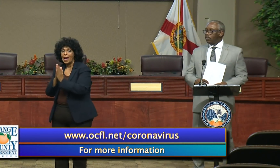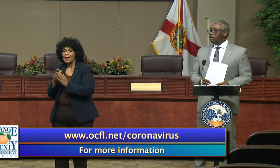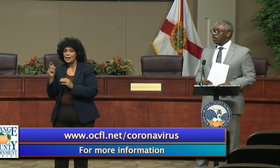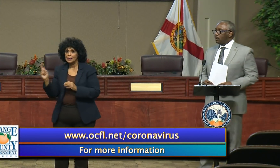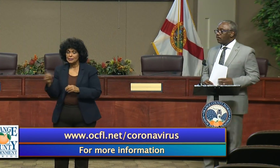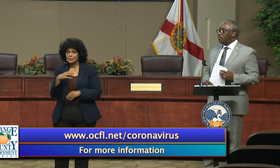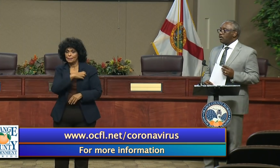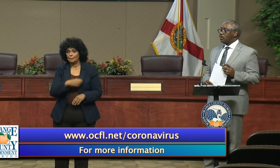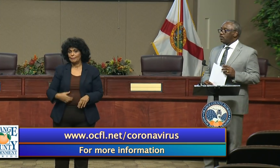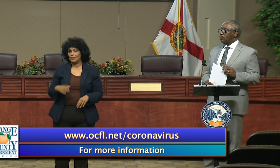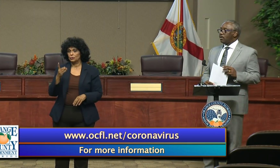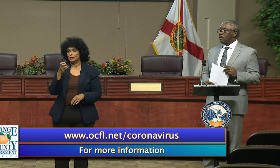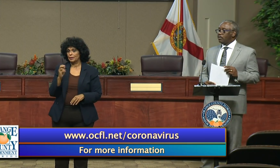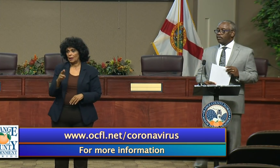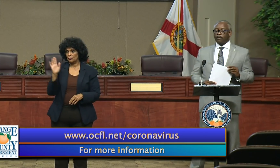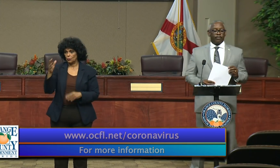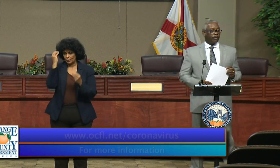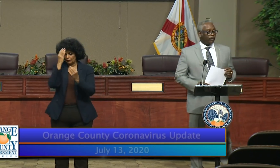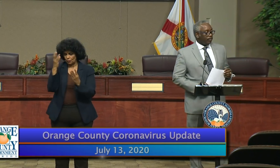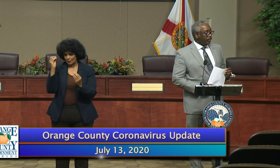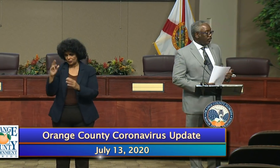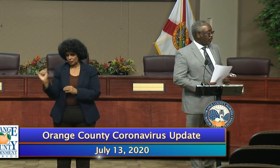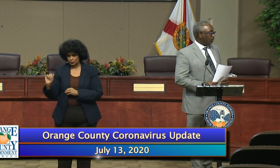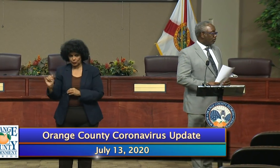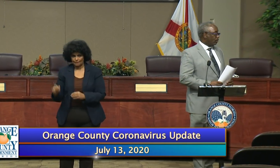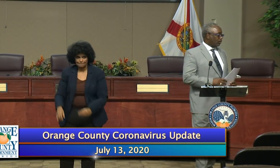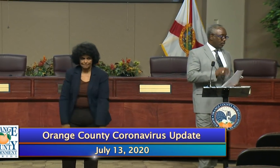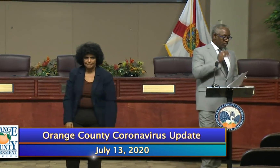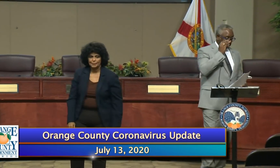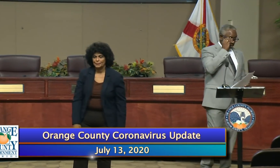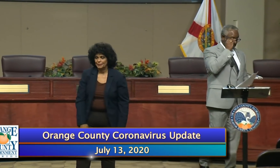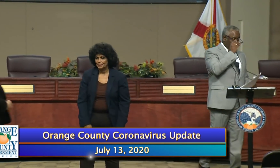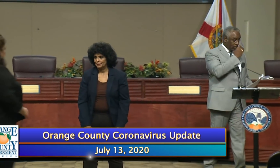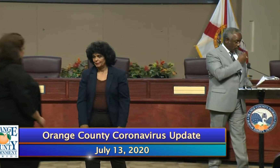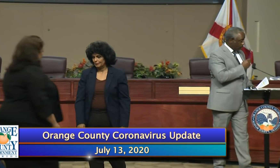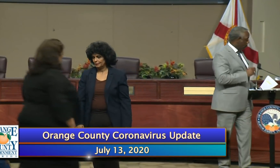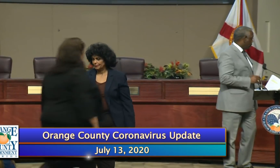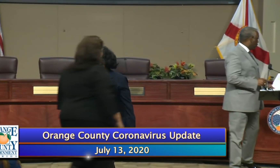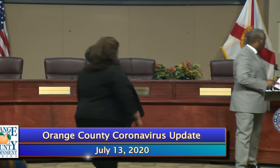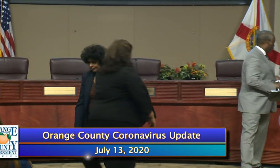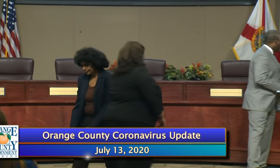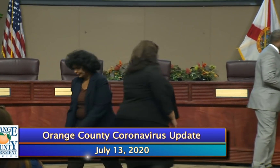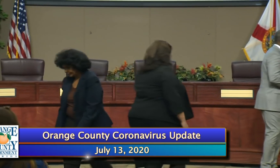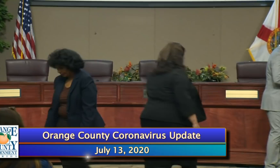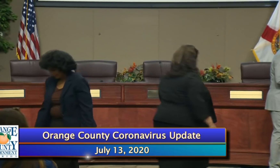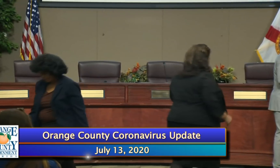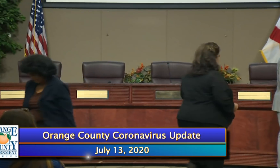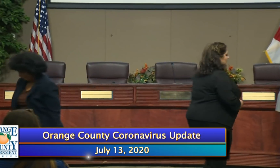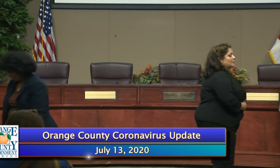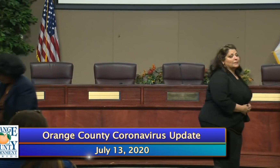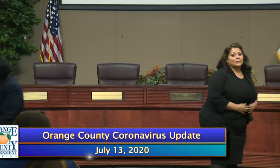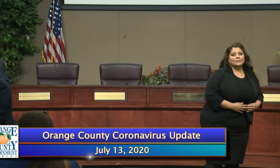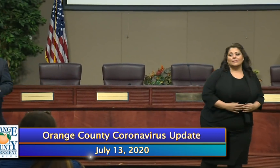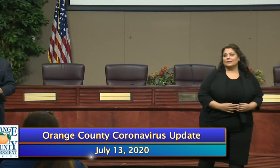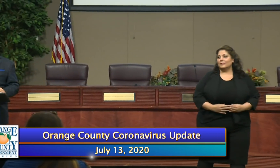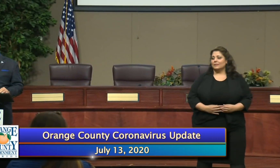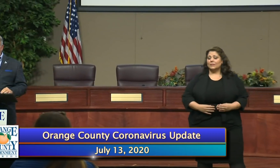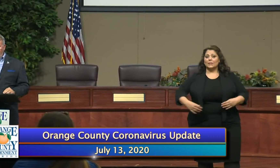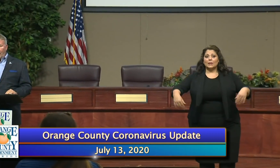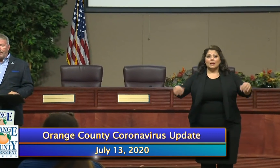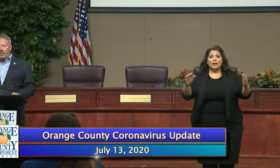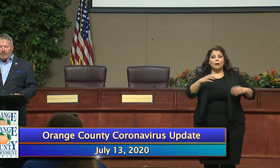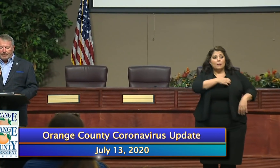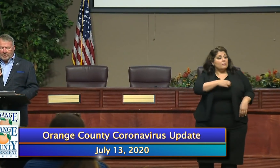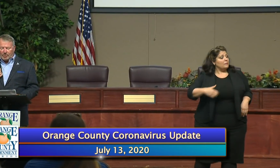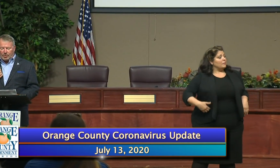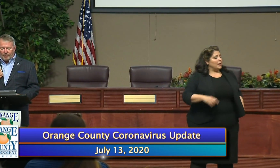forward and share information as well. Thank you, Mayor Demings. As we continue to go